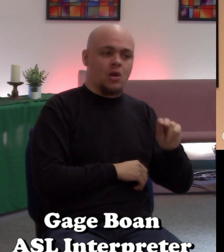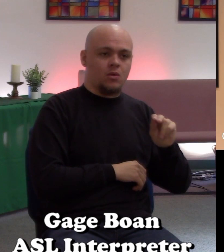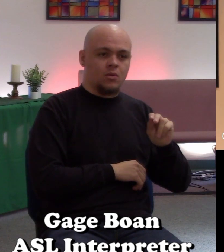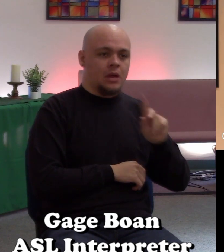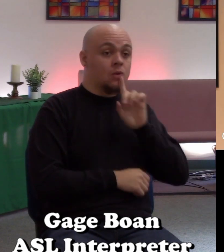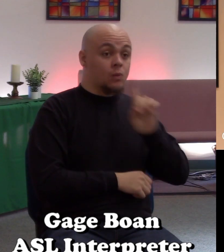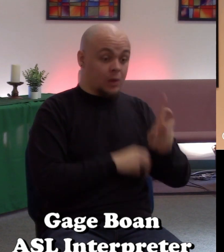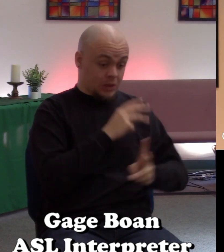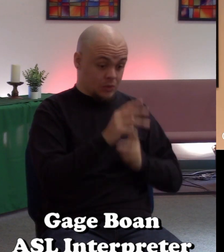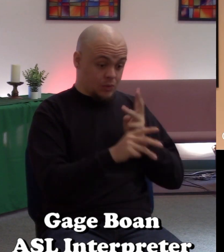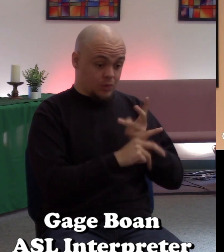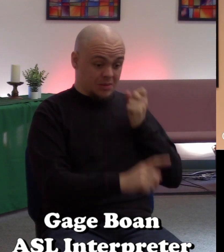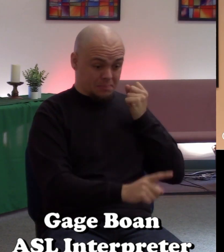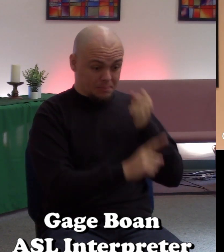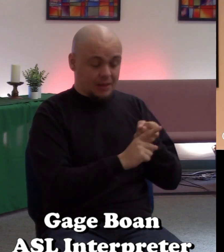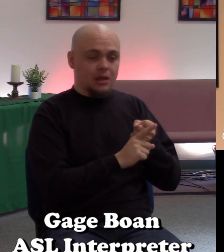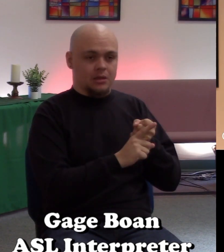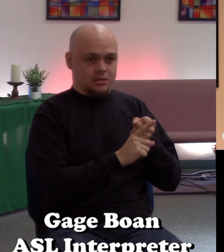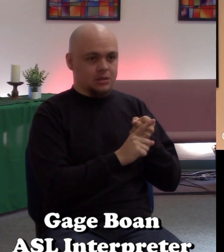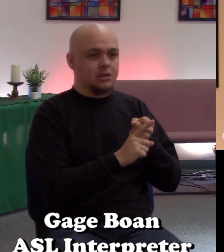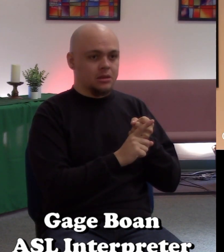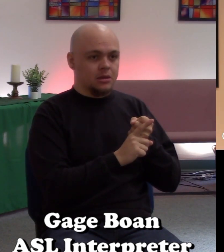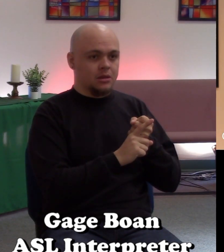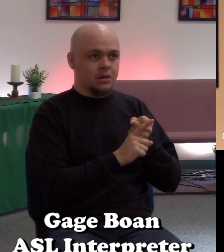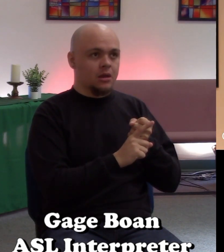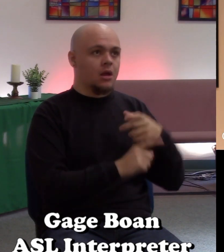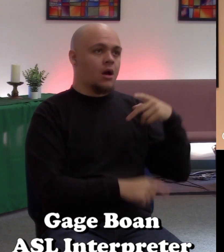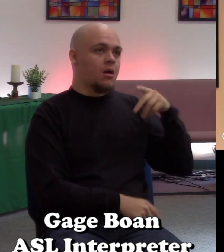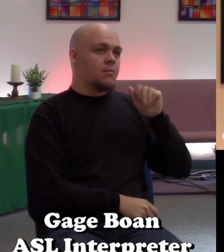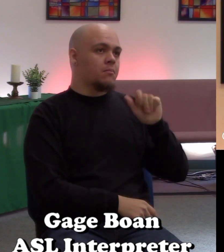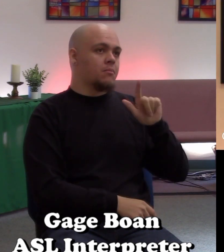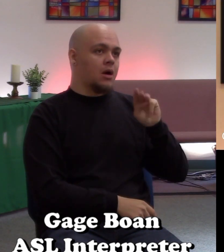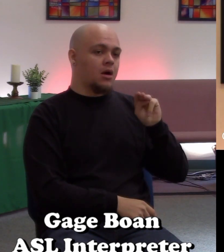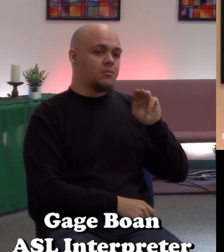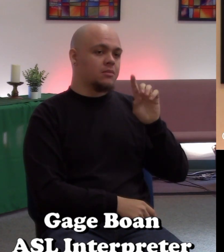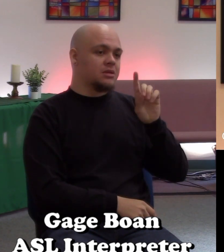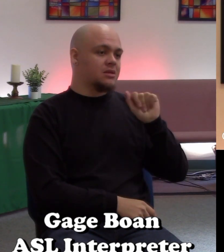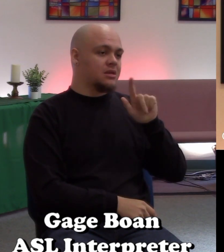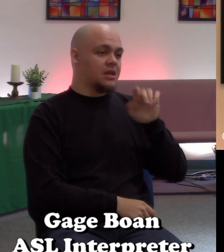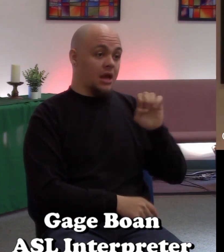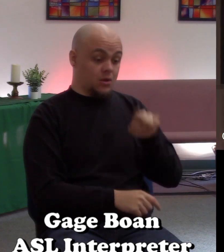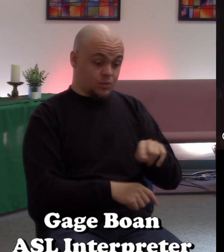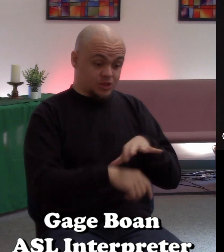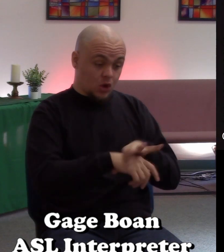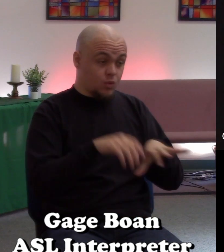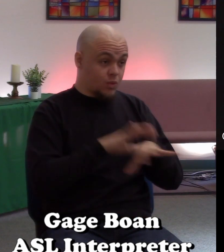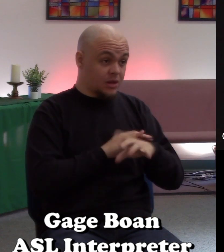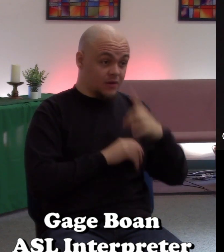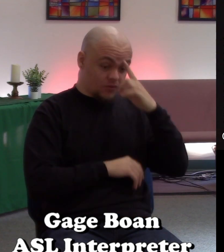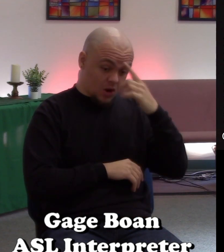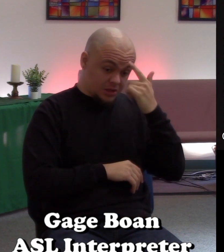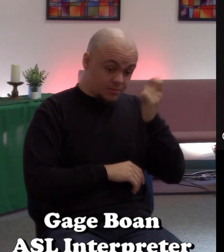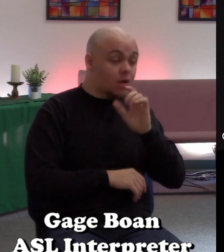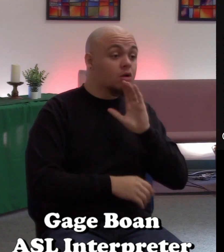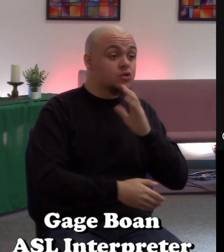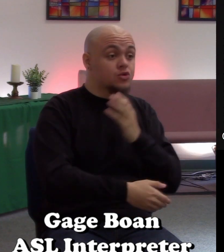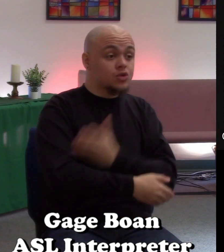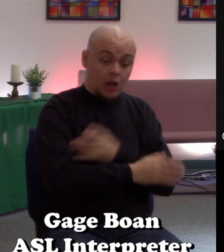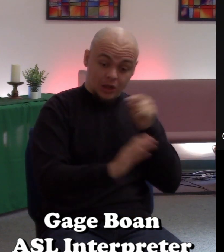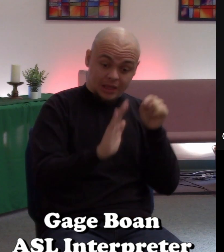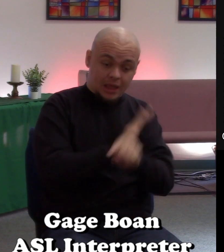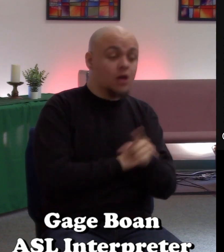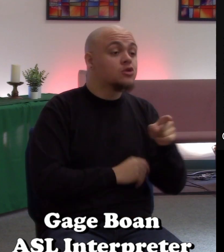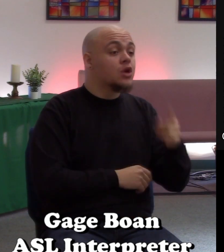well, he missed a few dates. No, it had real world consequences. A Palmdale mother has been arrested